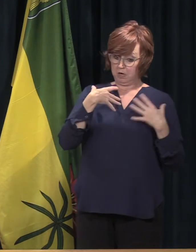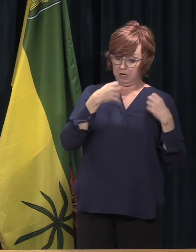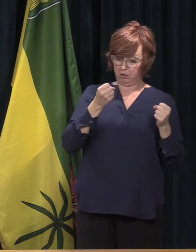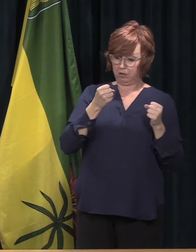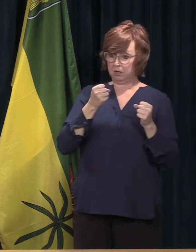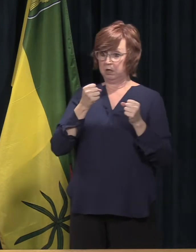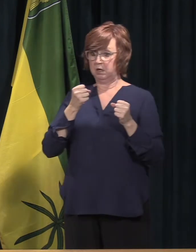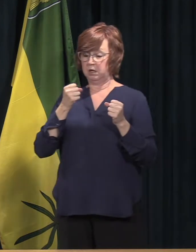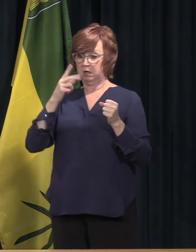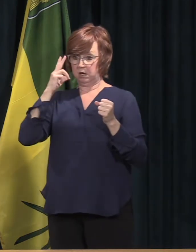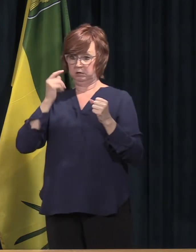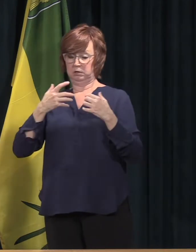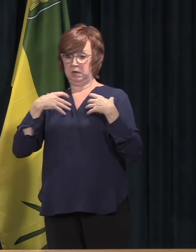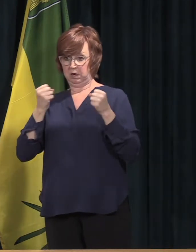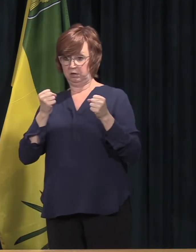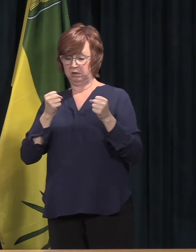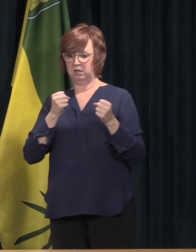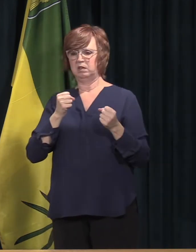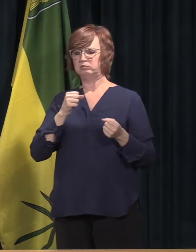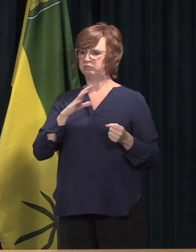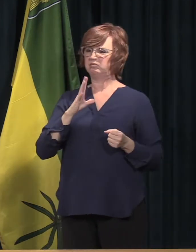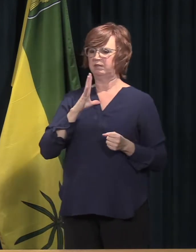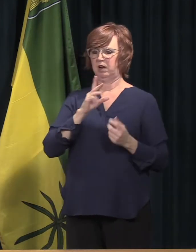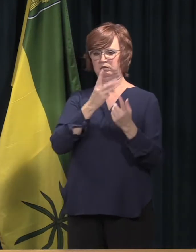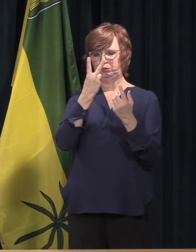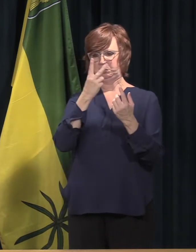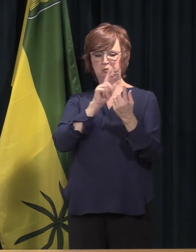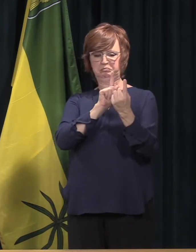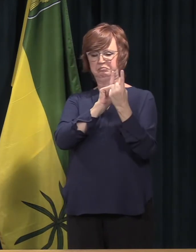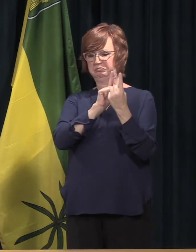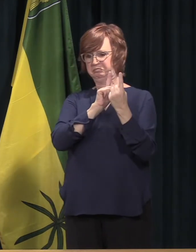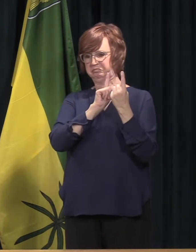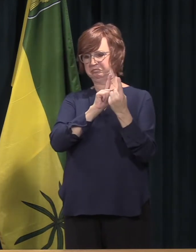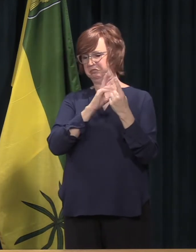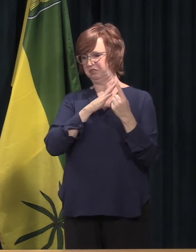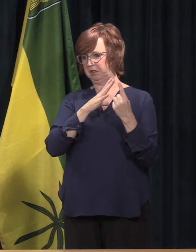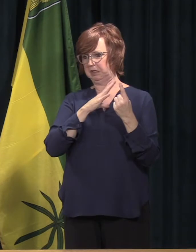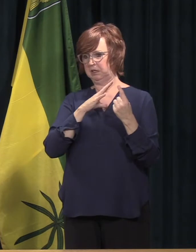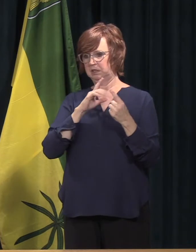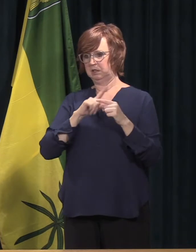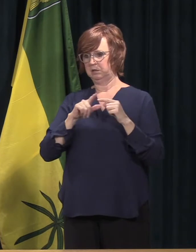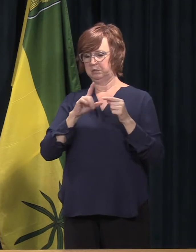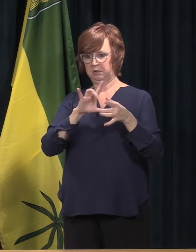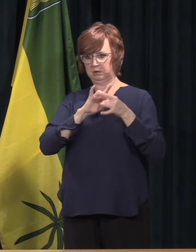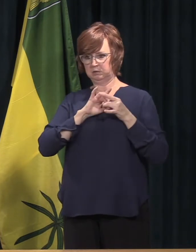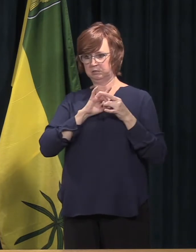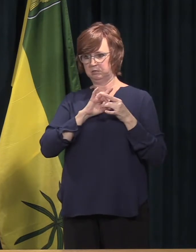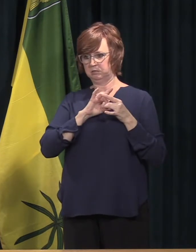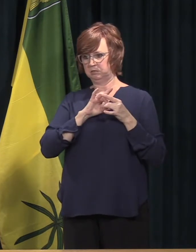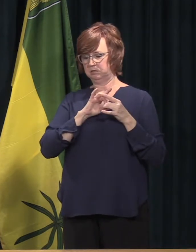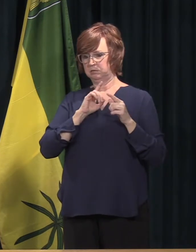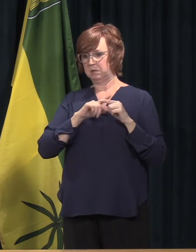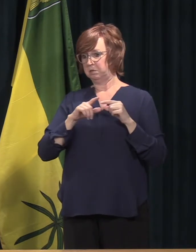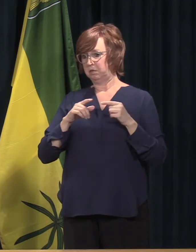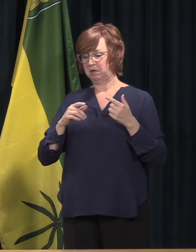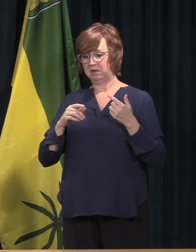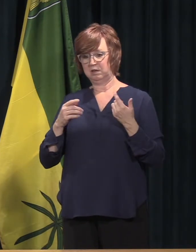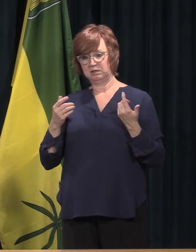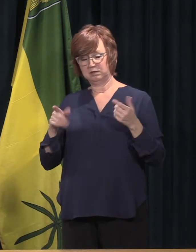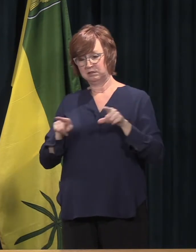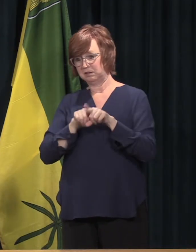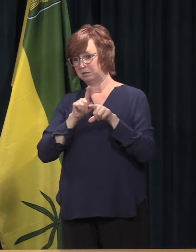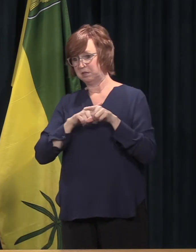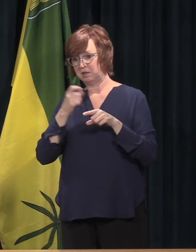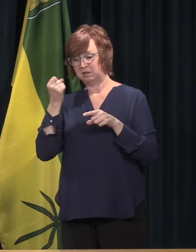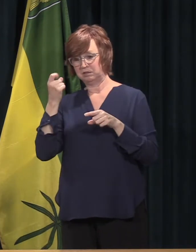of a risk because you don't really transmit unless you're symptomatic. But having said that, someone can have mild symptoms and still go